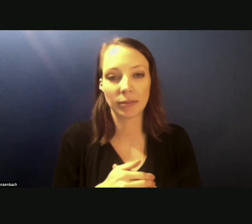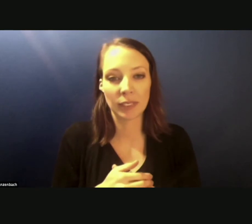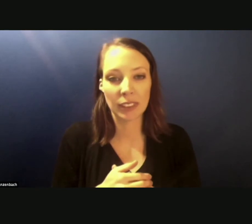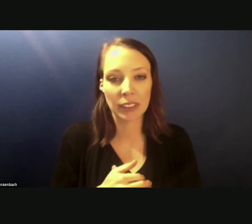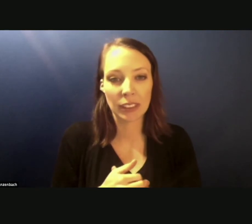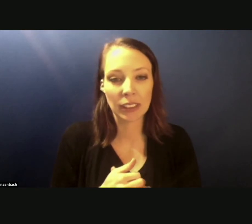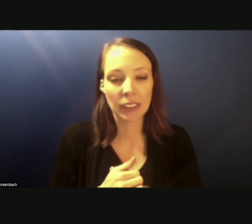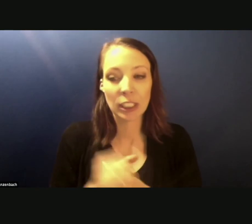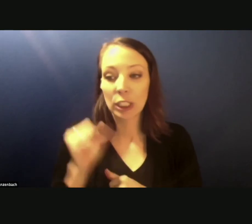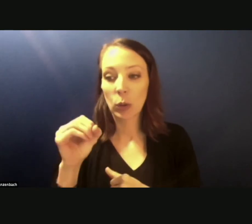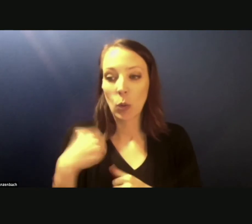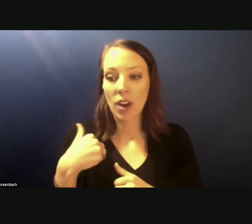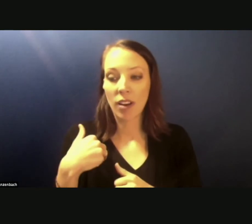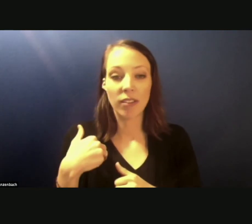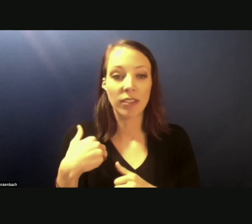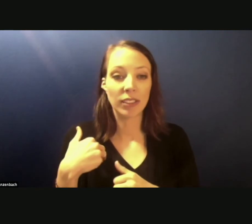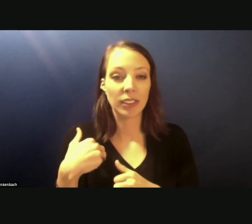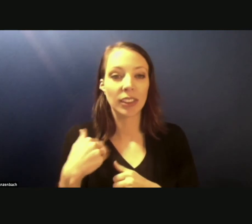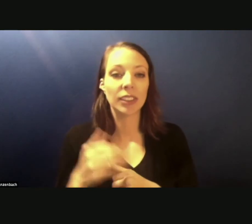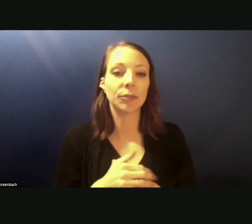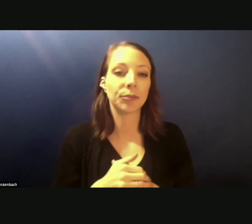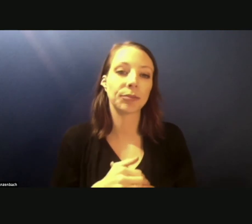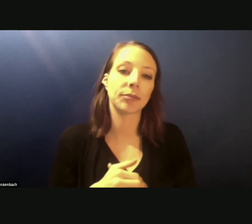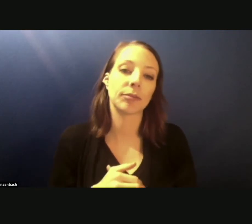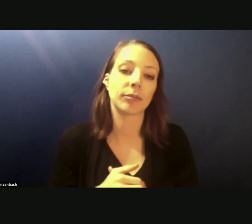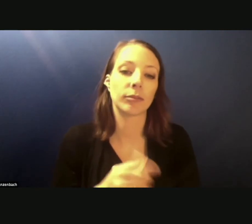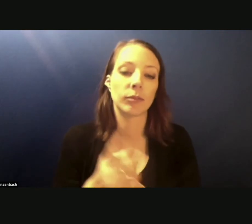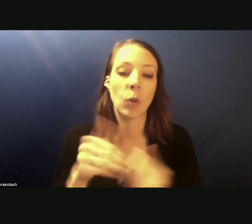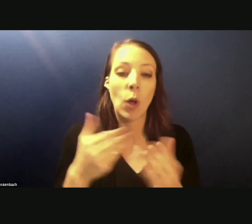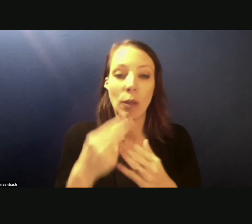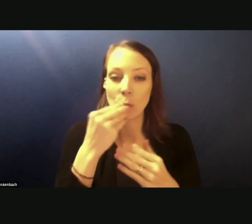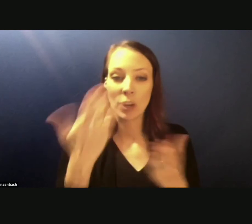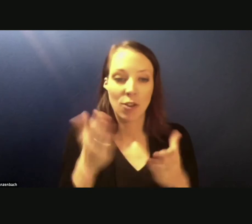Okay, so we've got our four sides here, and